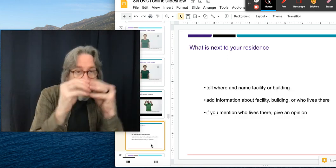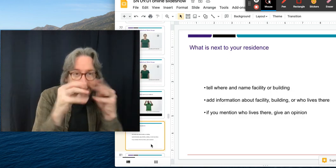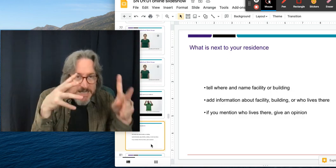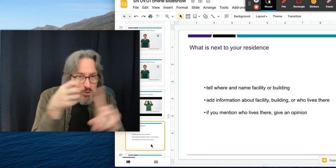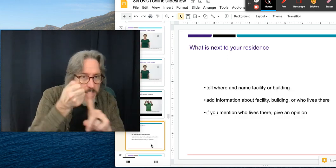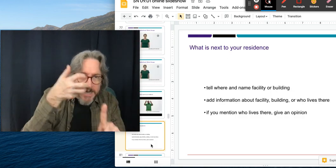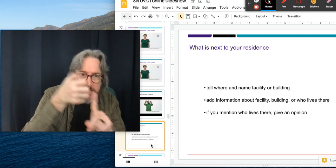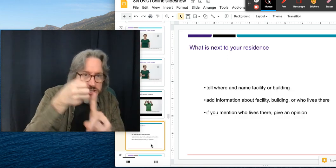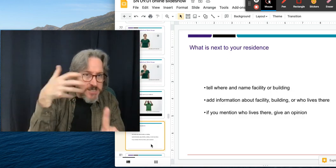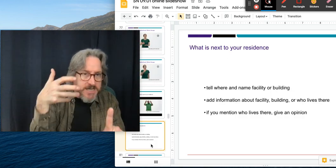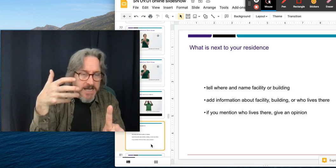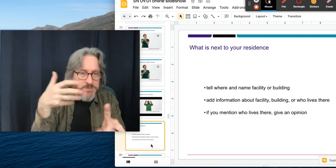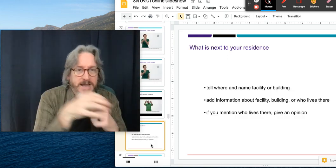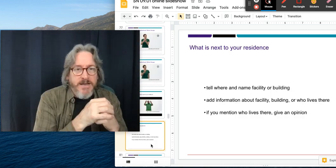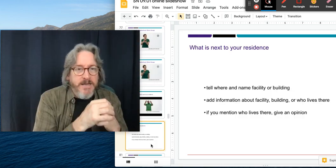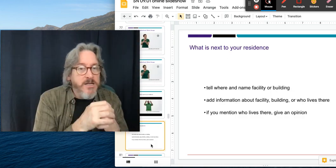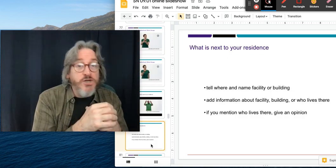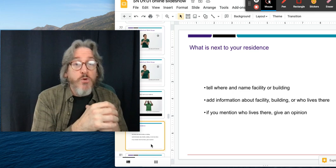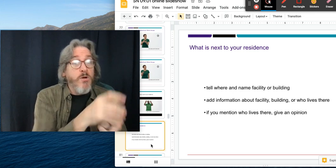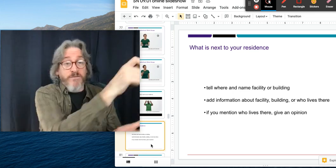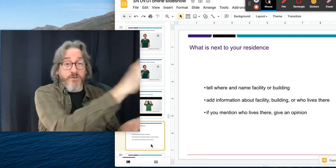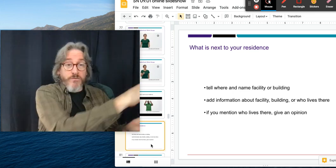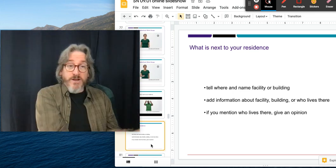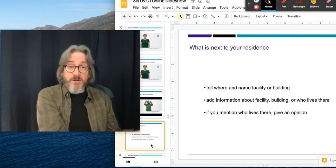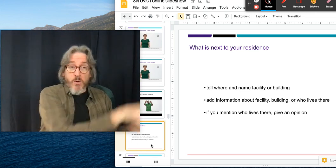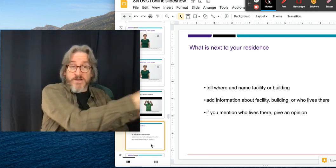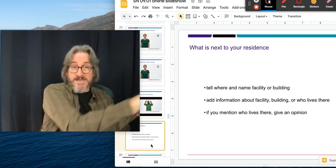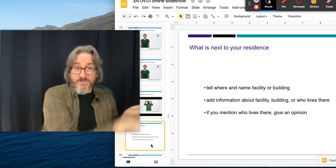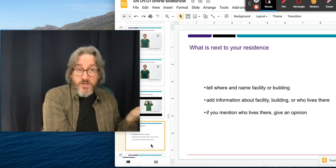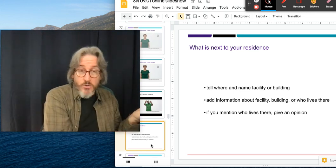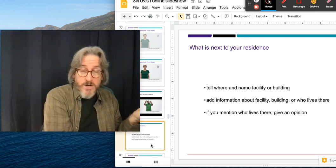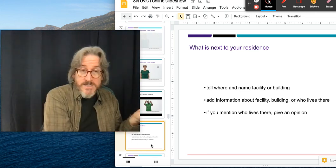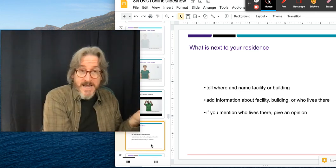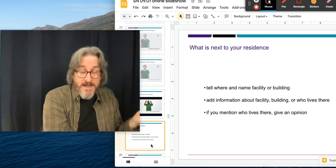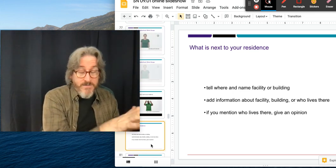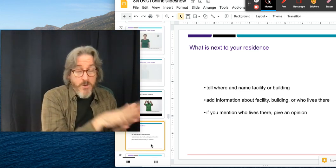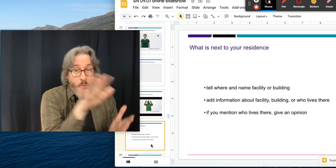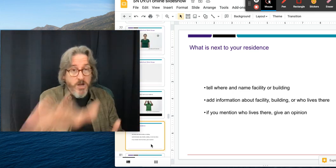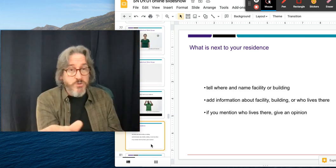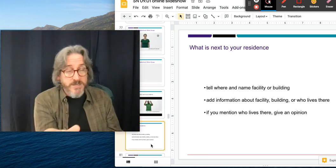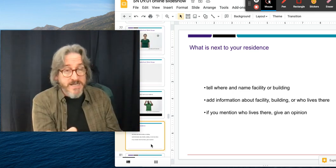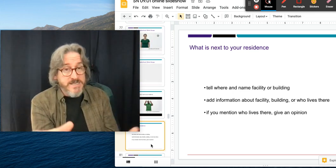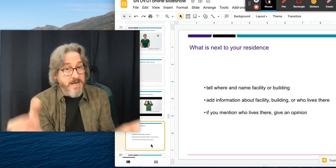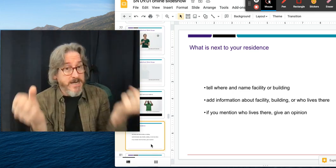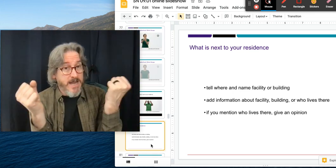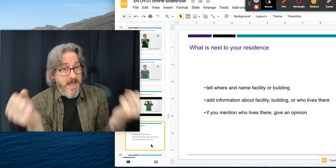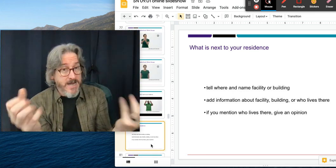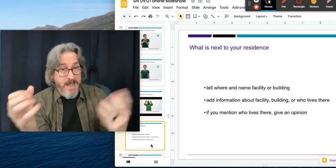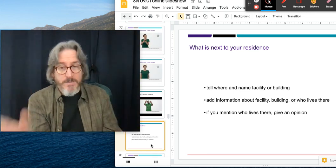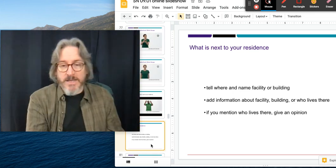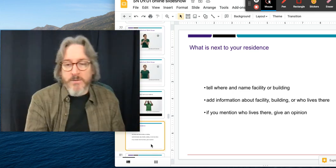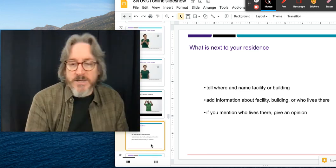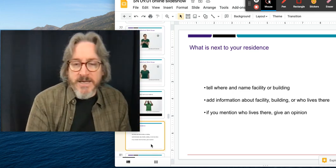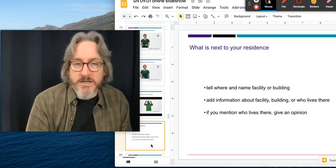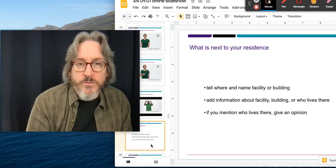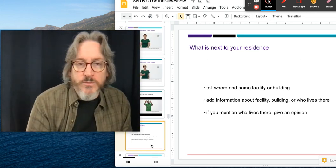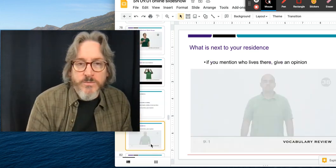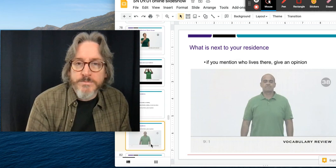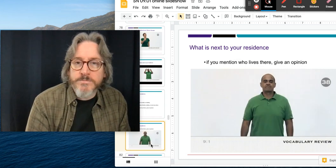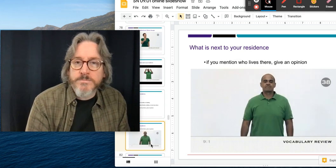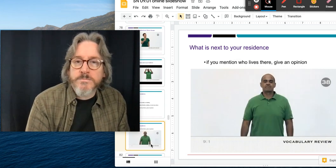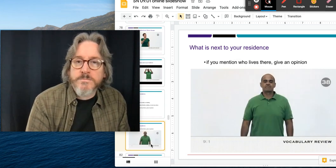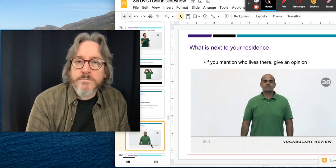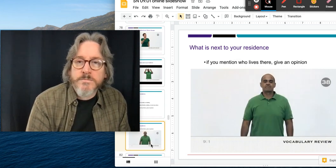And with each one, it's just expanding. So if you figured out the stuff that you want to say, then watch what they sign and emulate what they